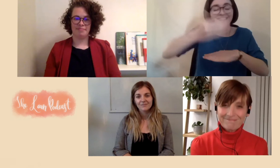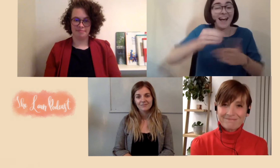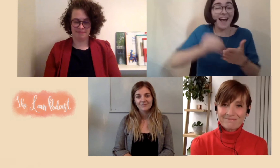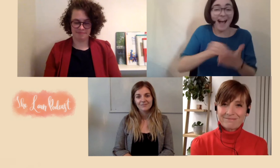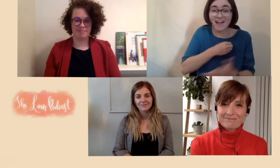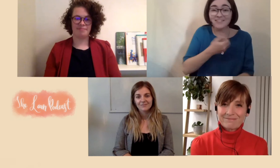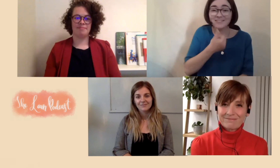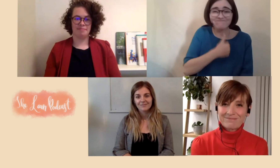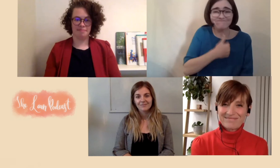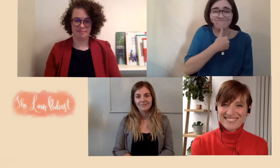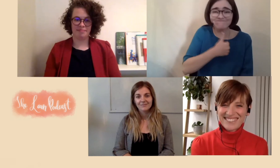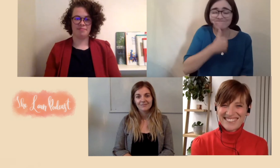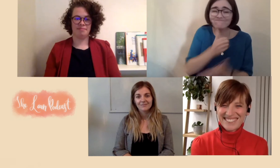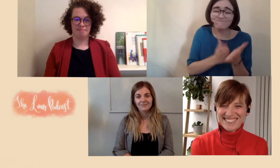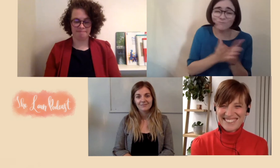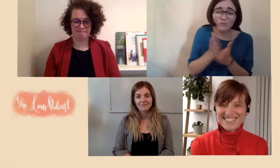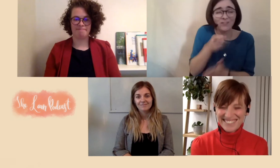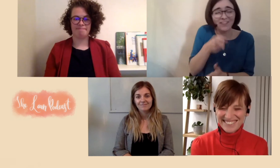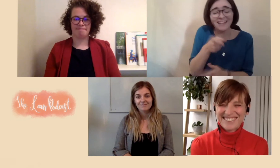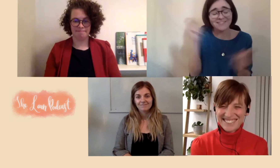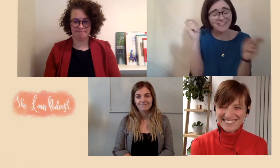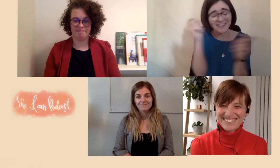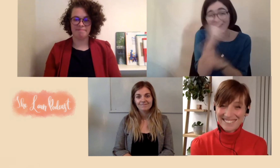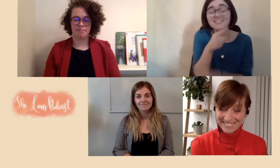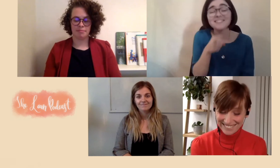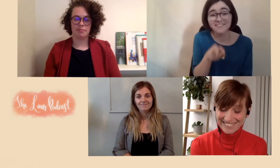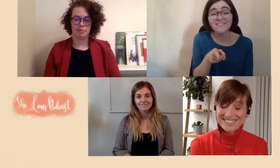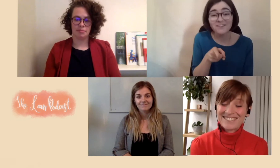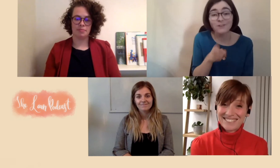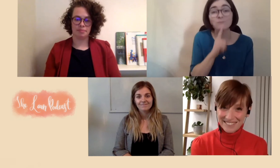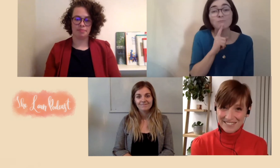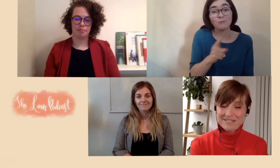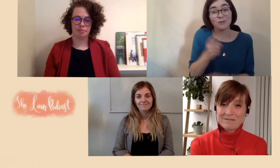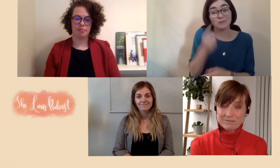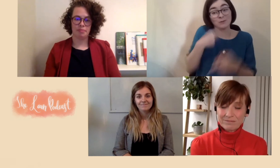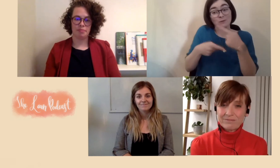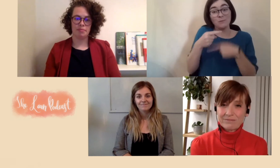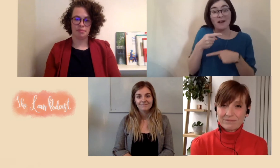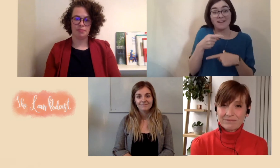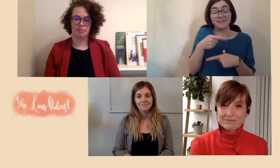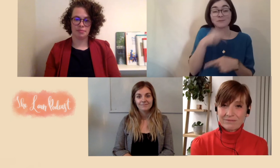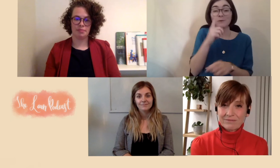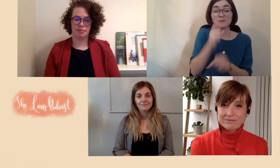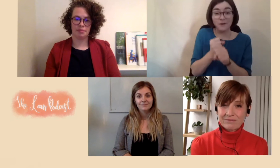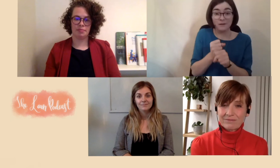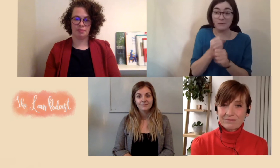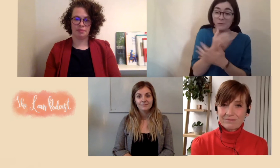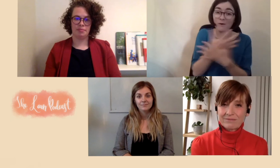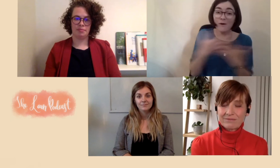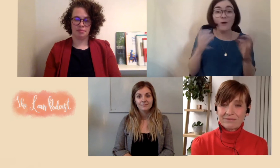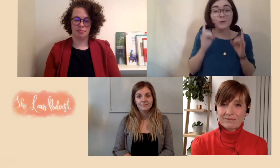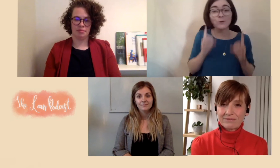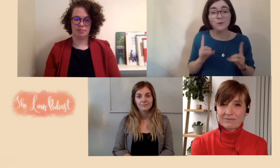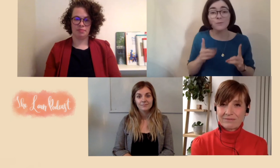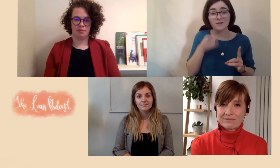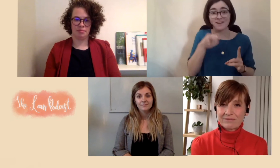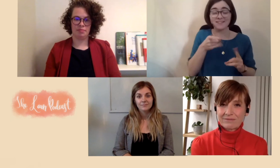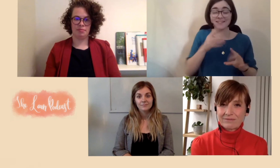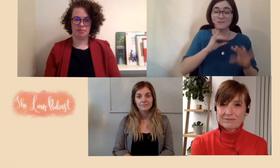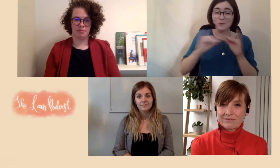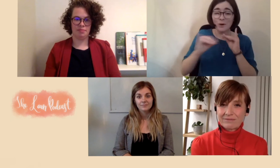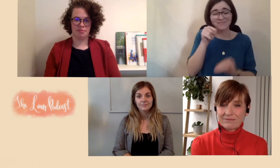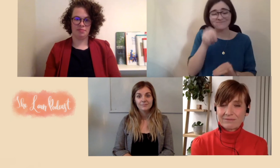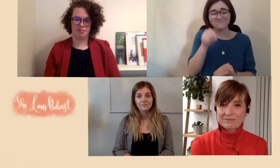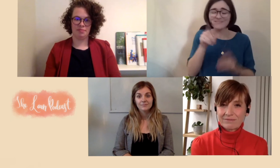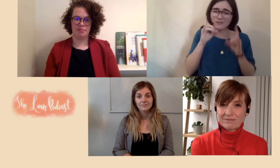such a human profession, and particularly at the minute, I think, especially at the start of the whole crisis, I found anyway, people were a lot more